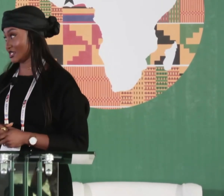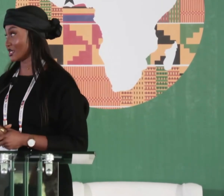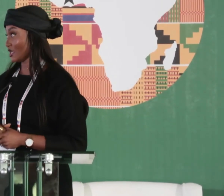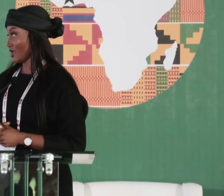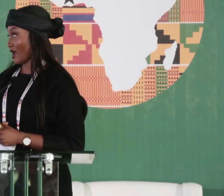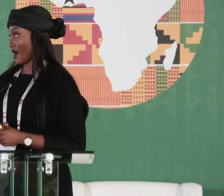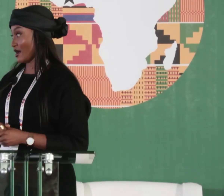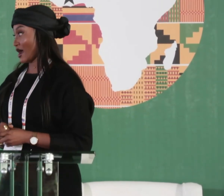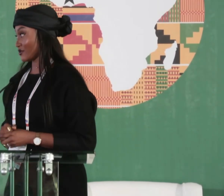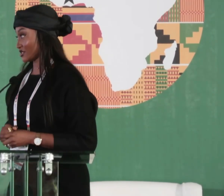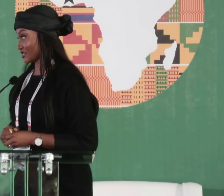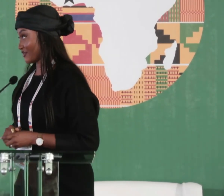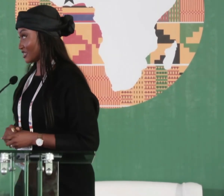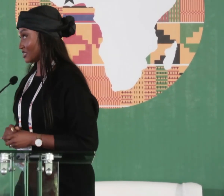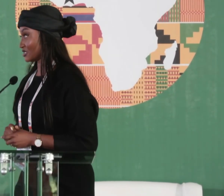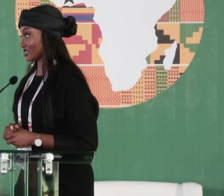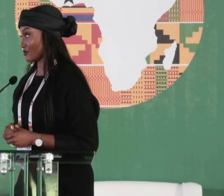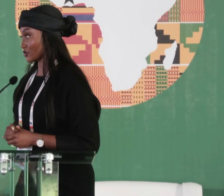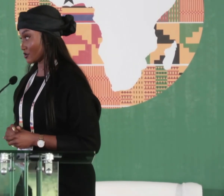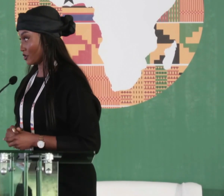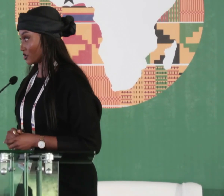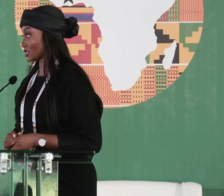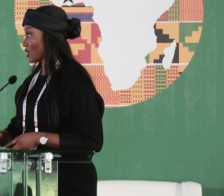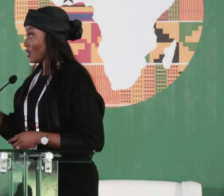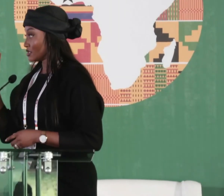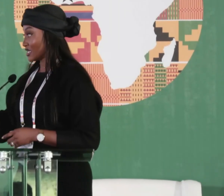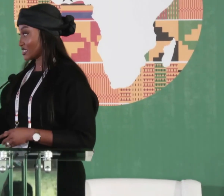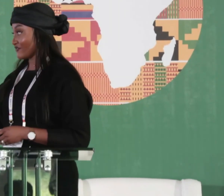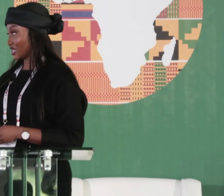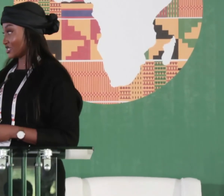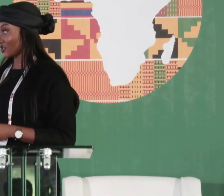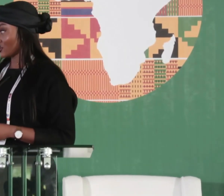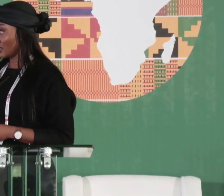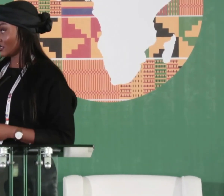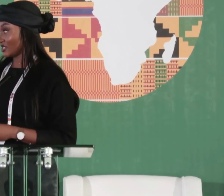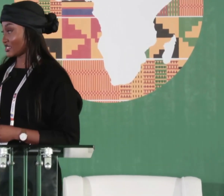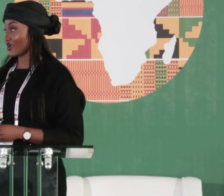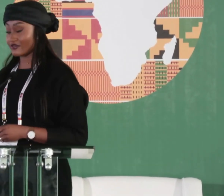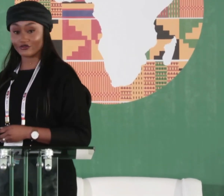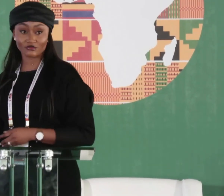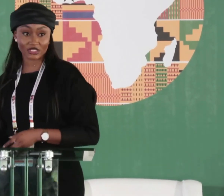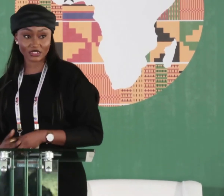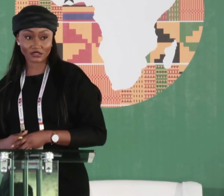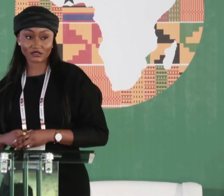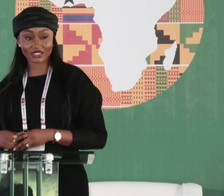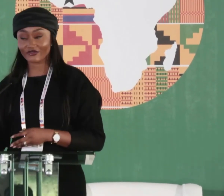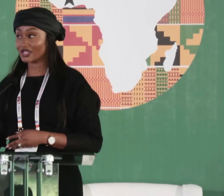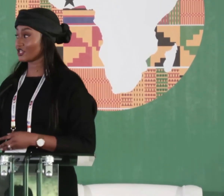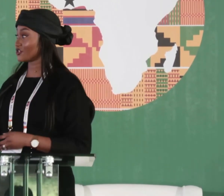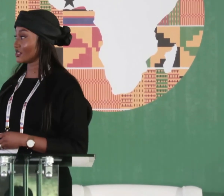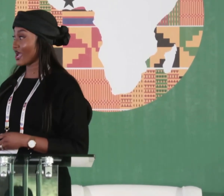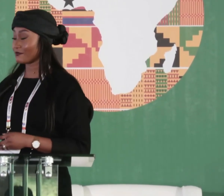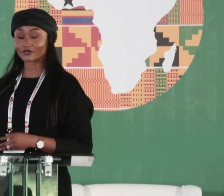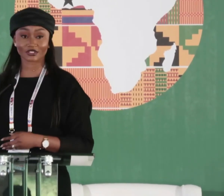happening across these facilities that we support. Data validation, data review meetings. Data